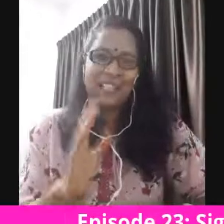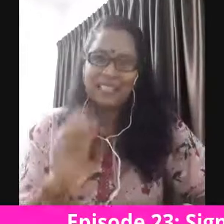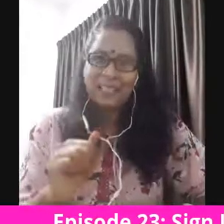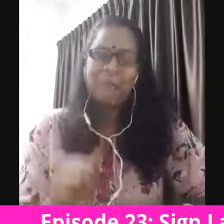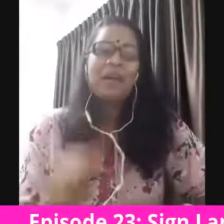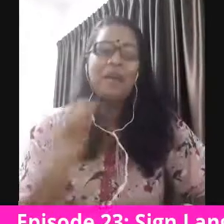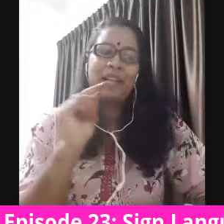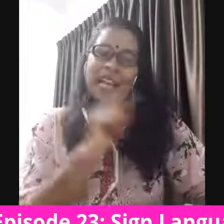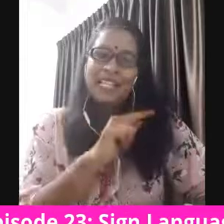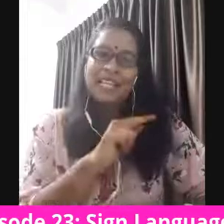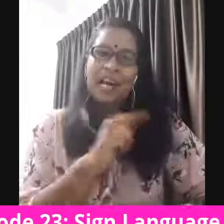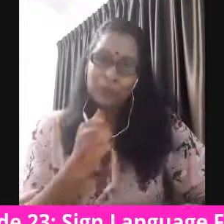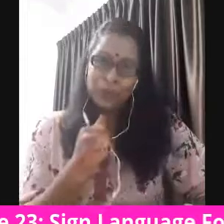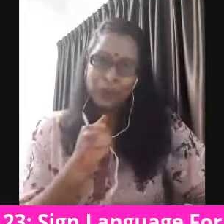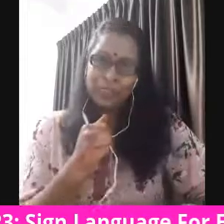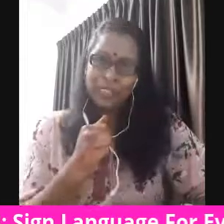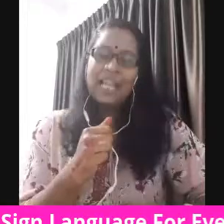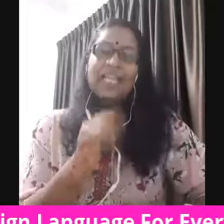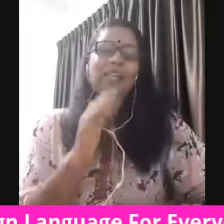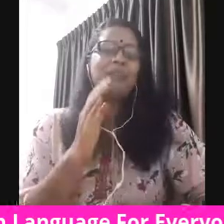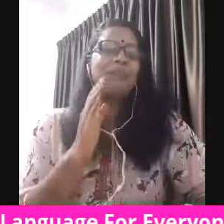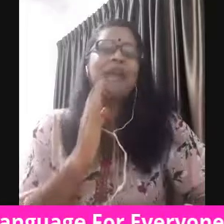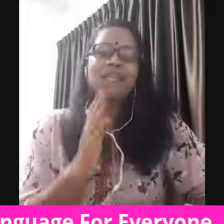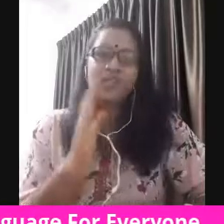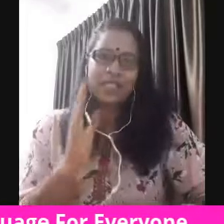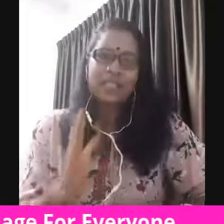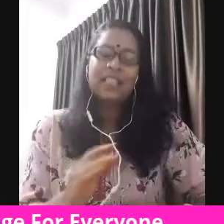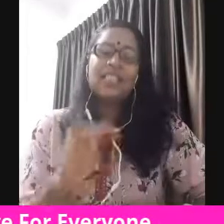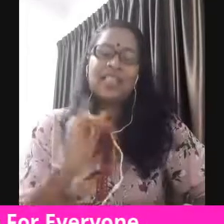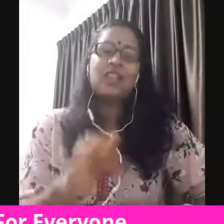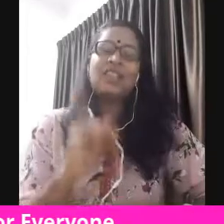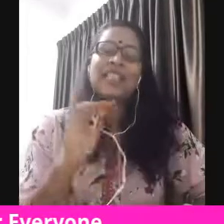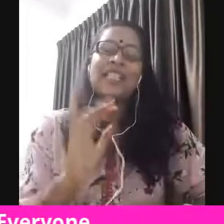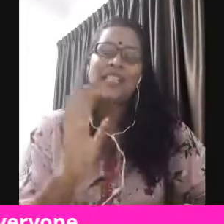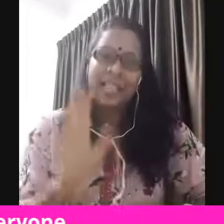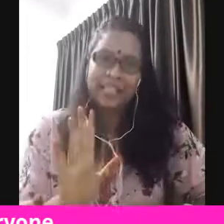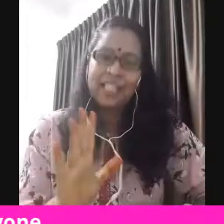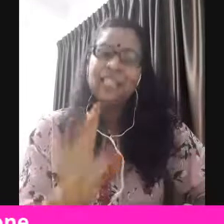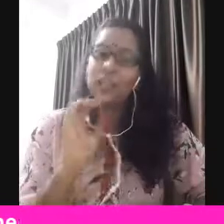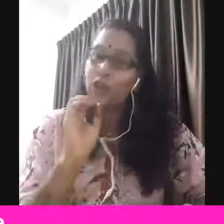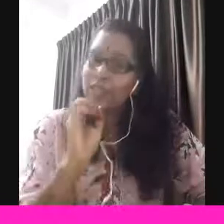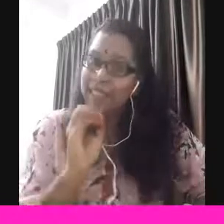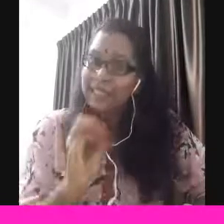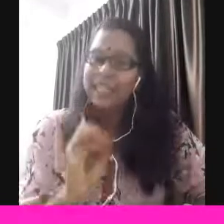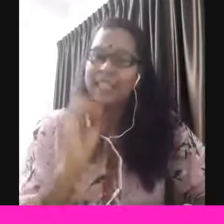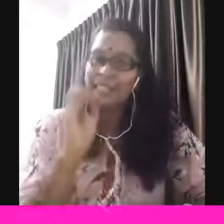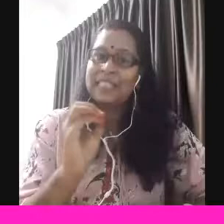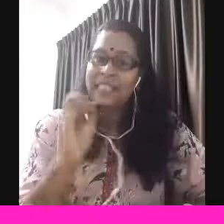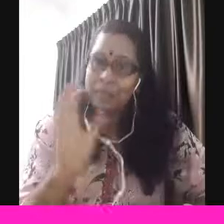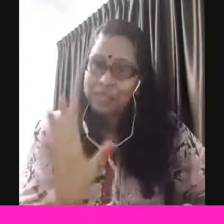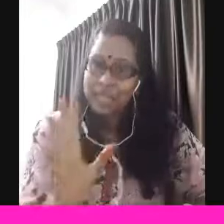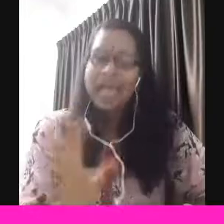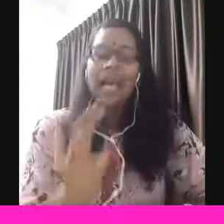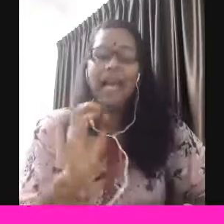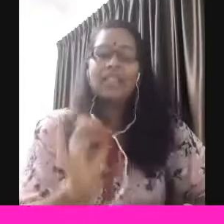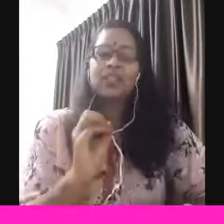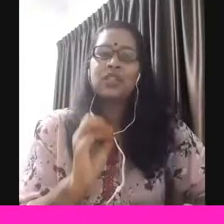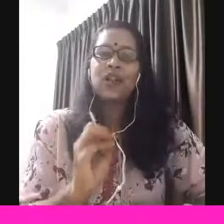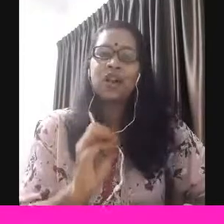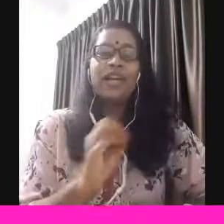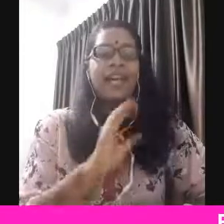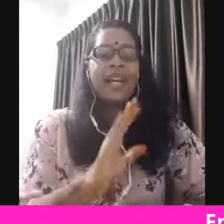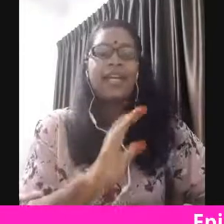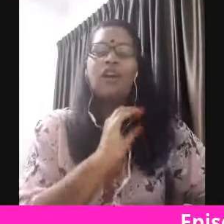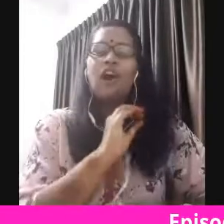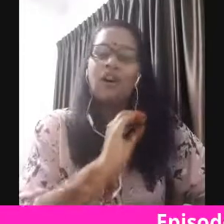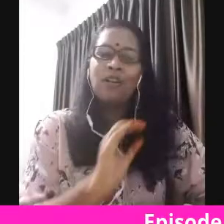like here last year our student best result, she got 6 A's. She only take 6 subjects and she